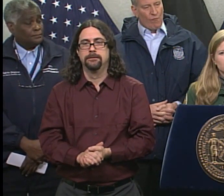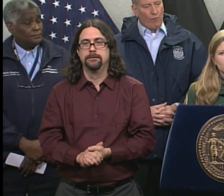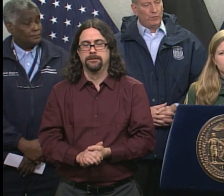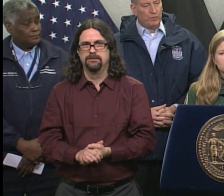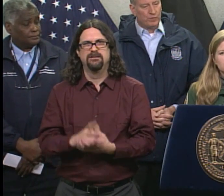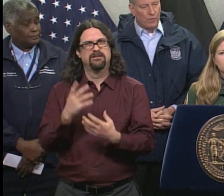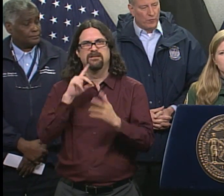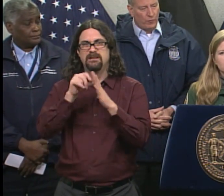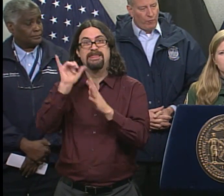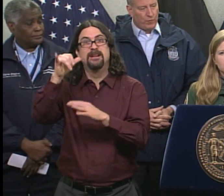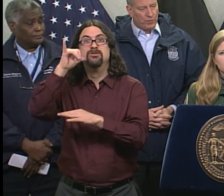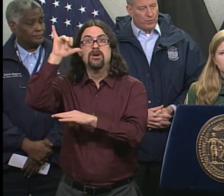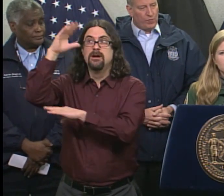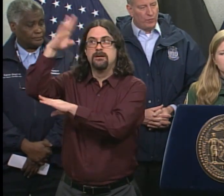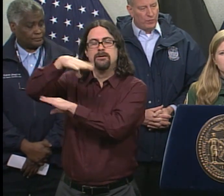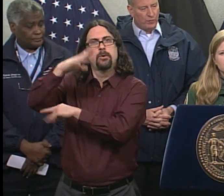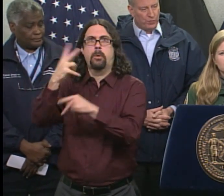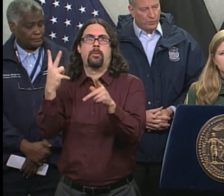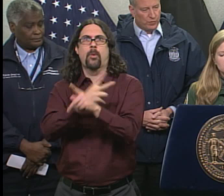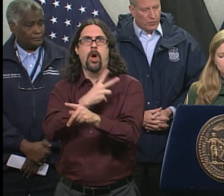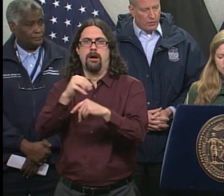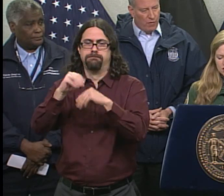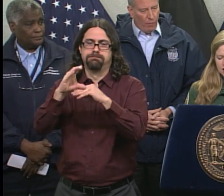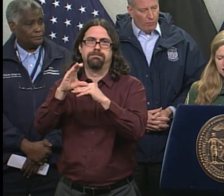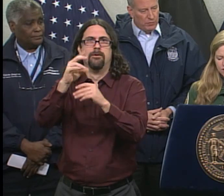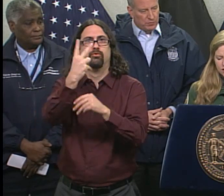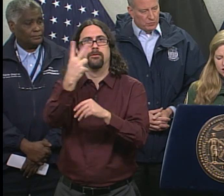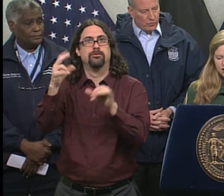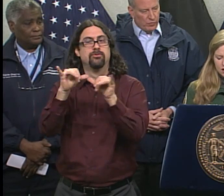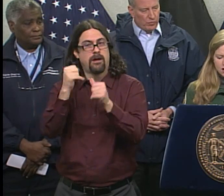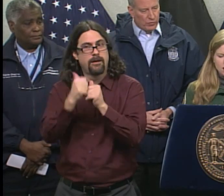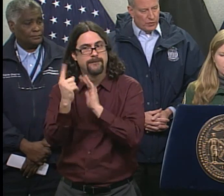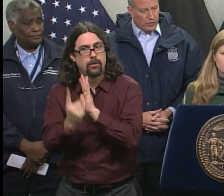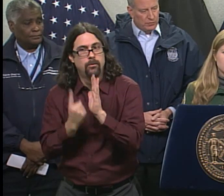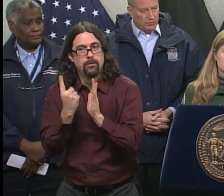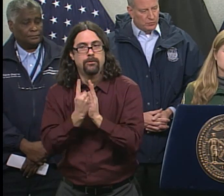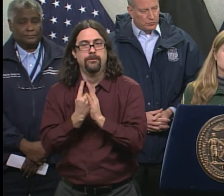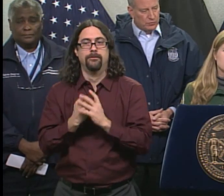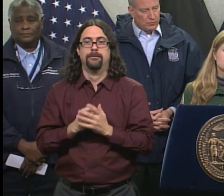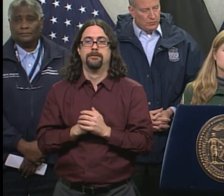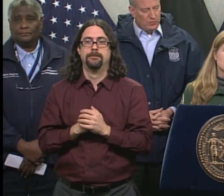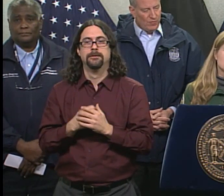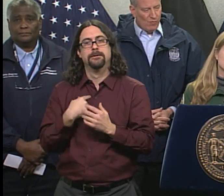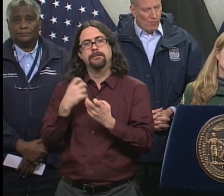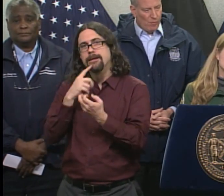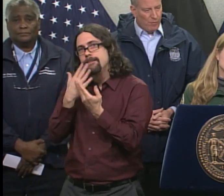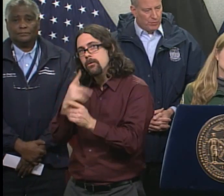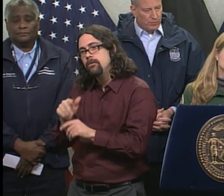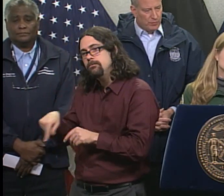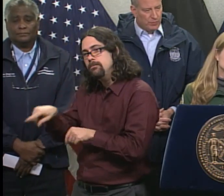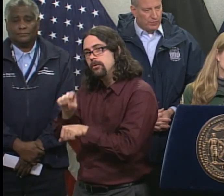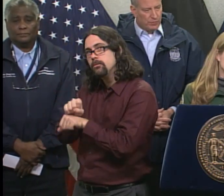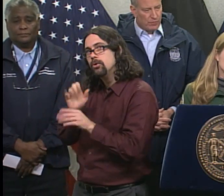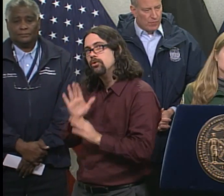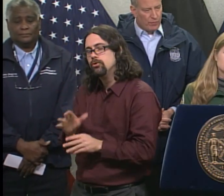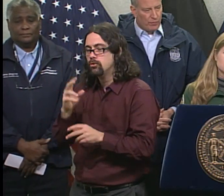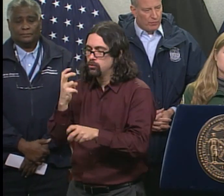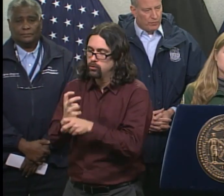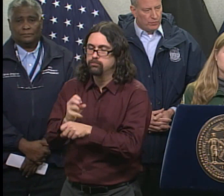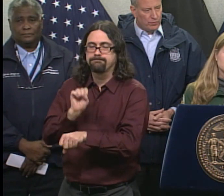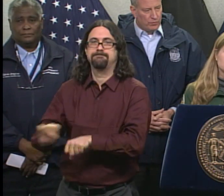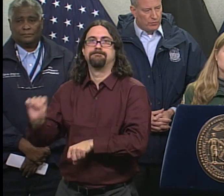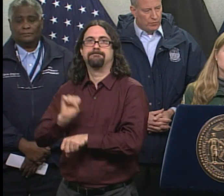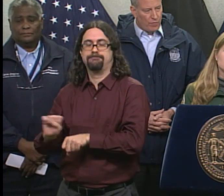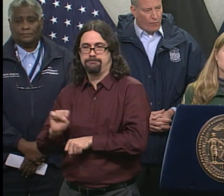the employees of the department. I know they're making 110% effort. As the mayor said, our primary streets and our highways look